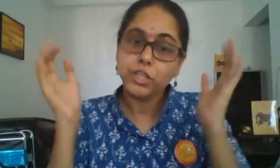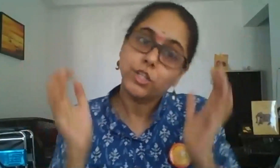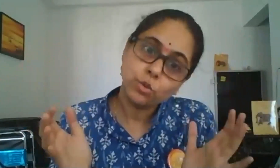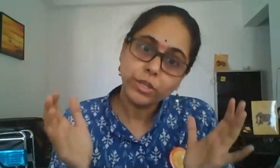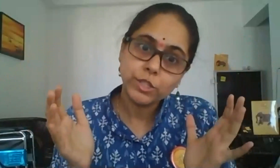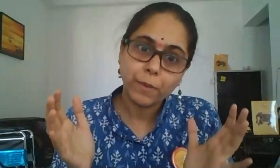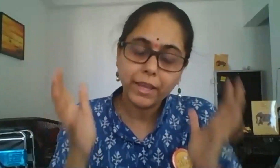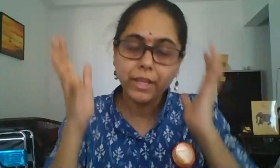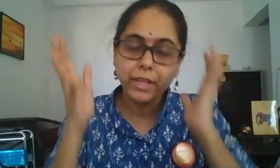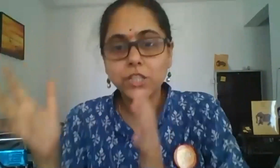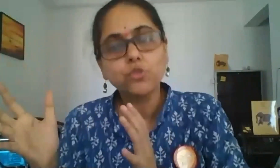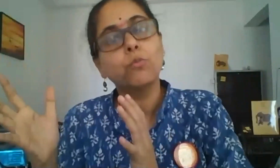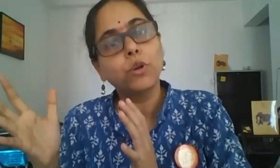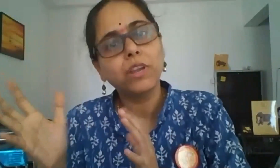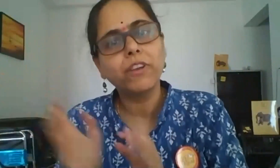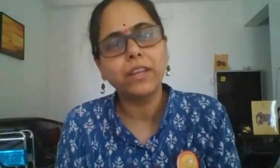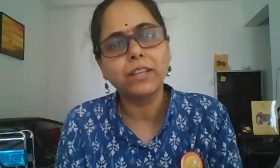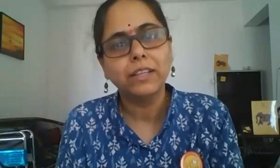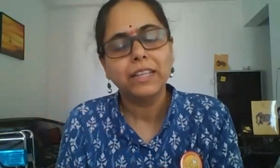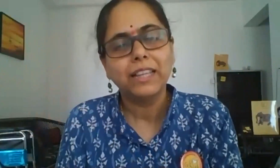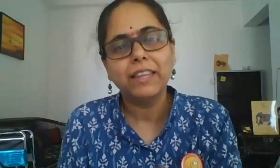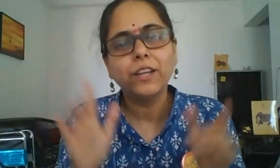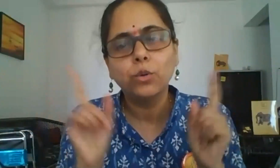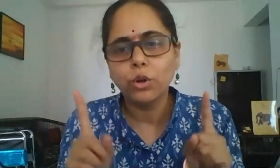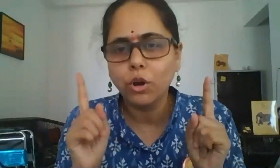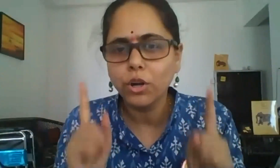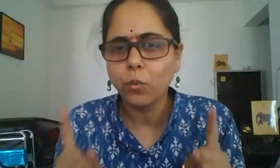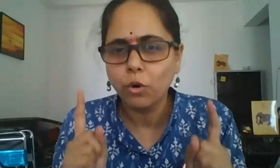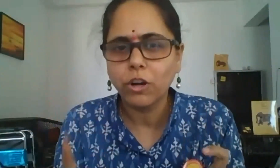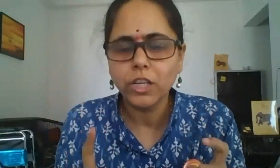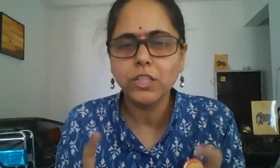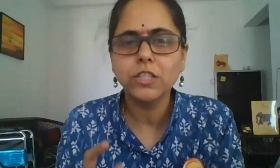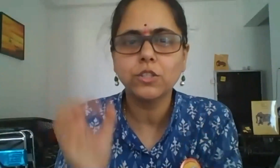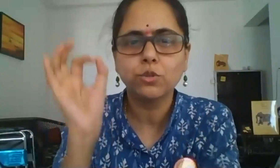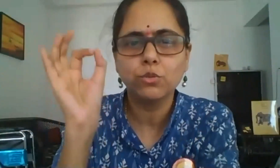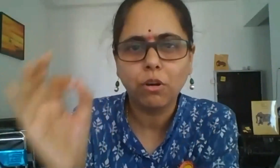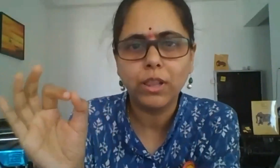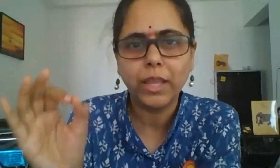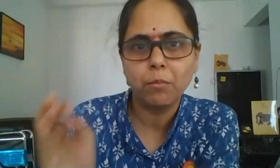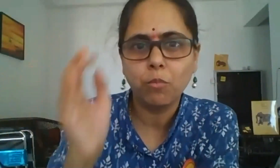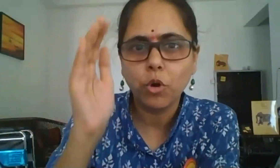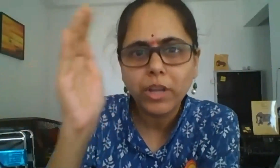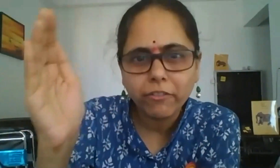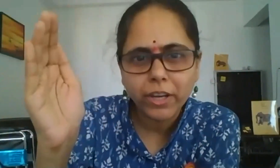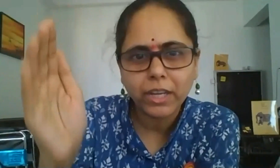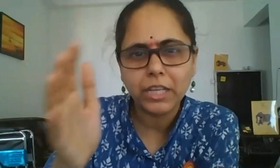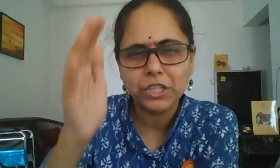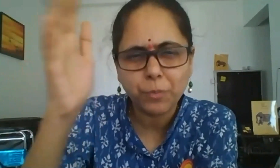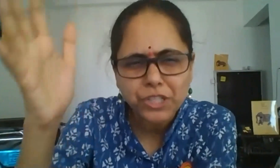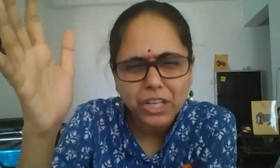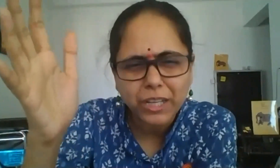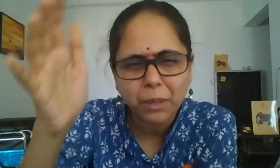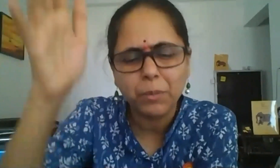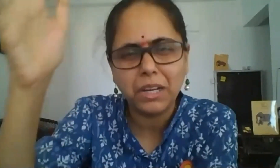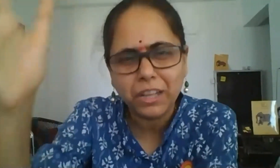so inspiring. She's so motivating. They do not want us to call them motivating, specially able,